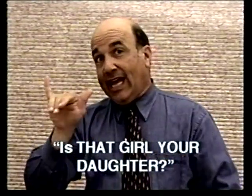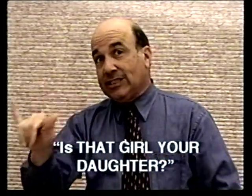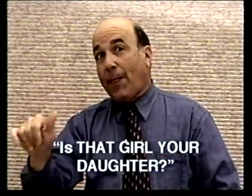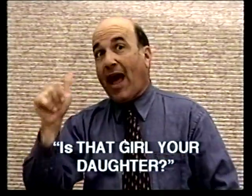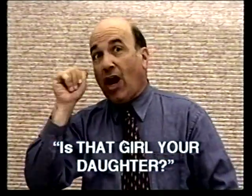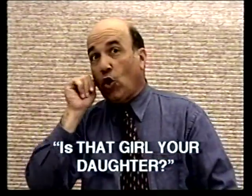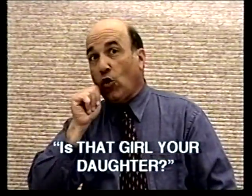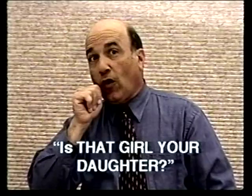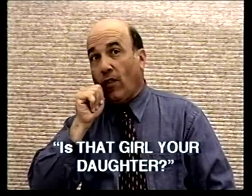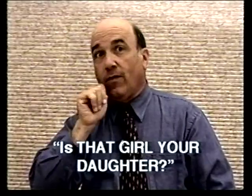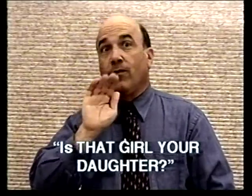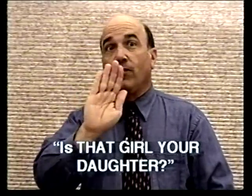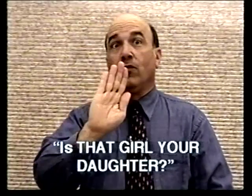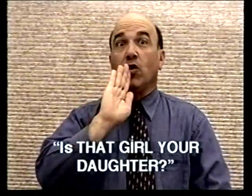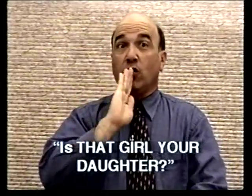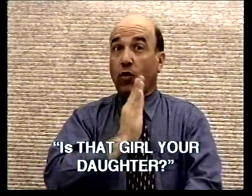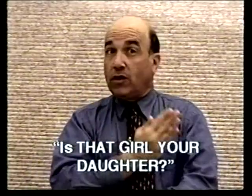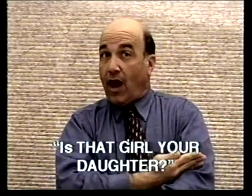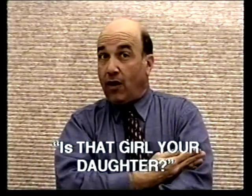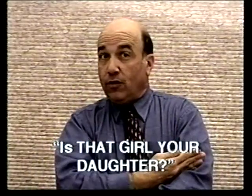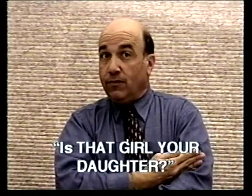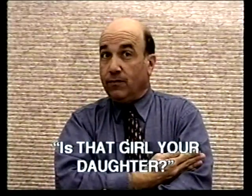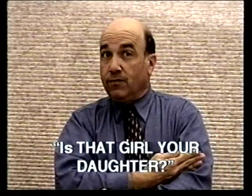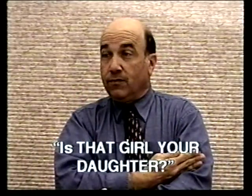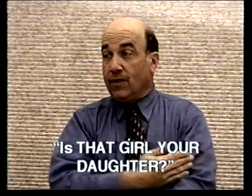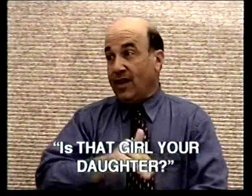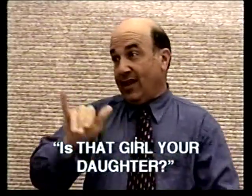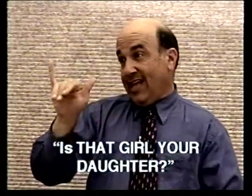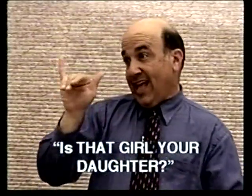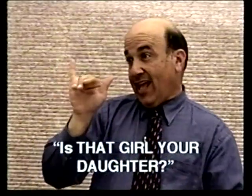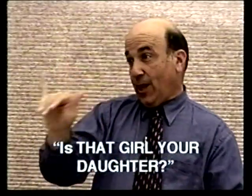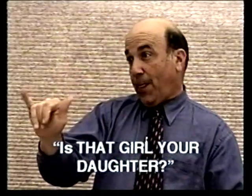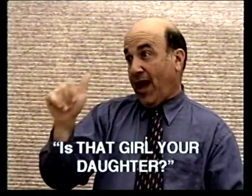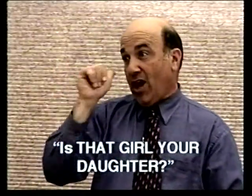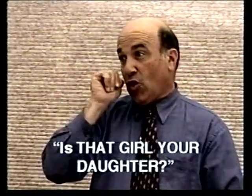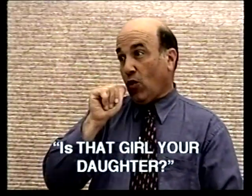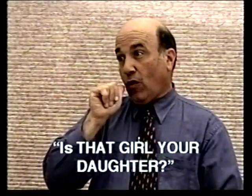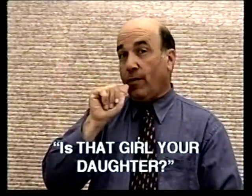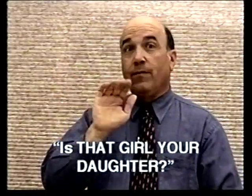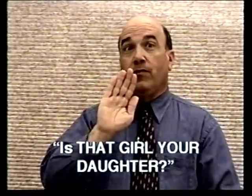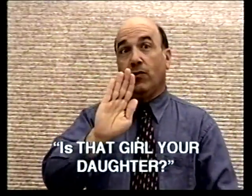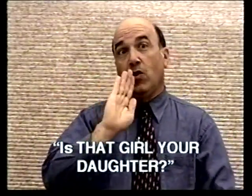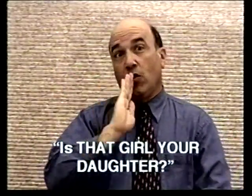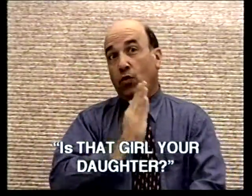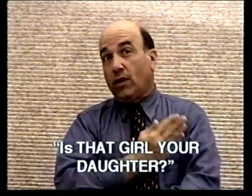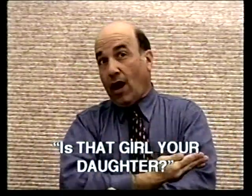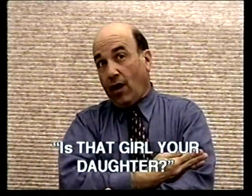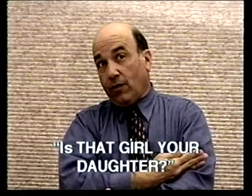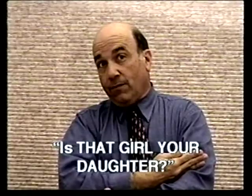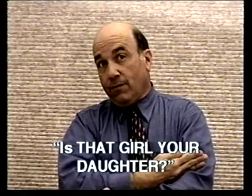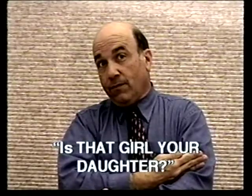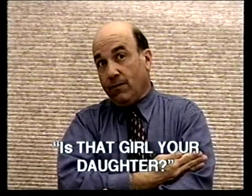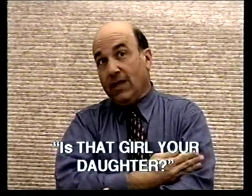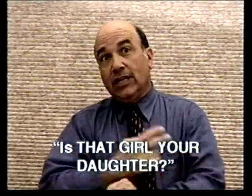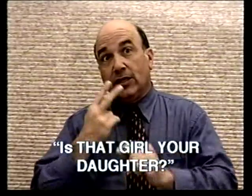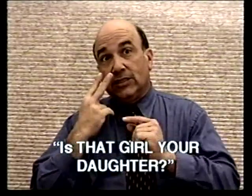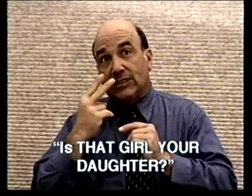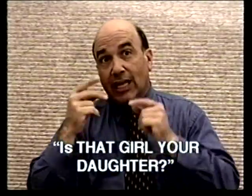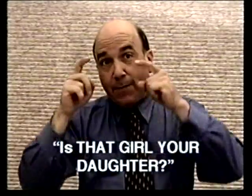Is that girl your daughter? Is that girl your daughter? You see